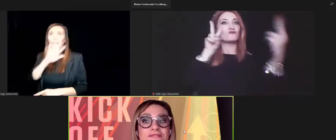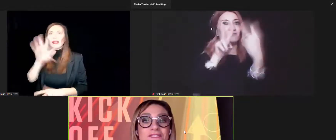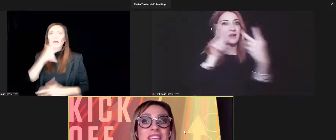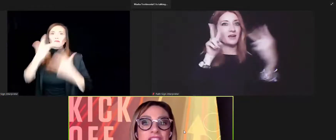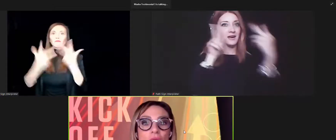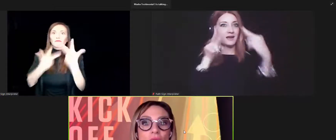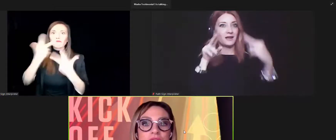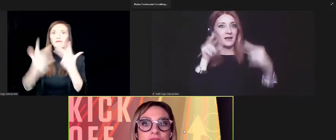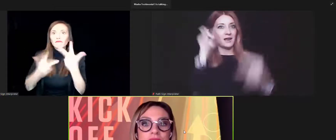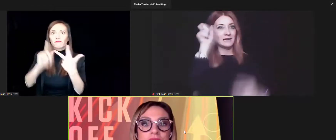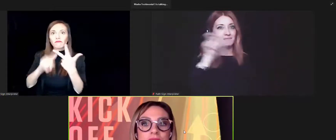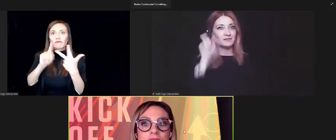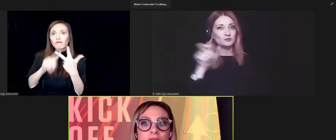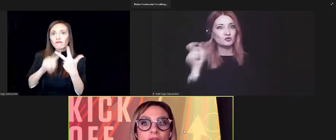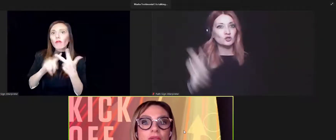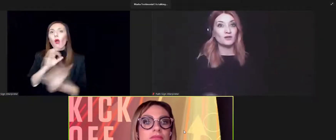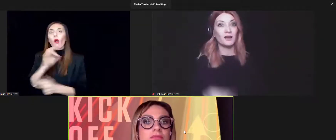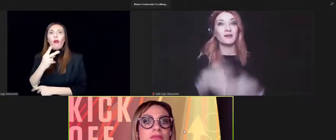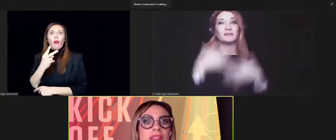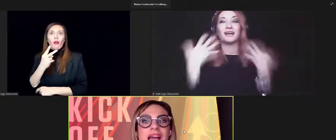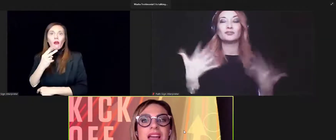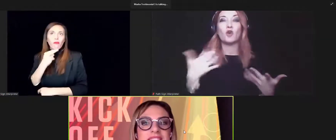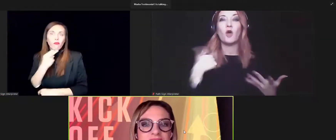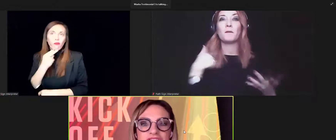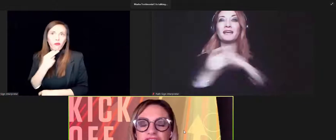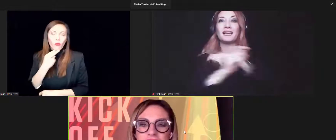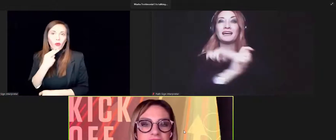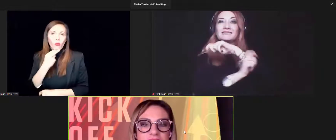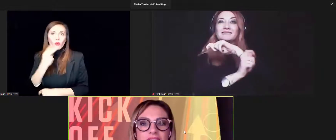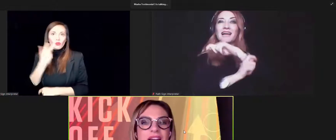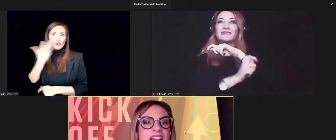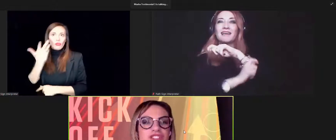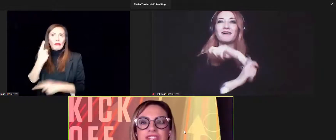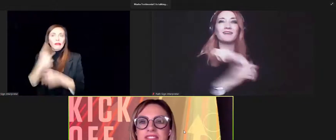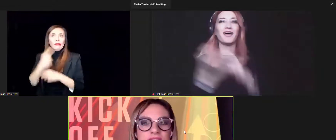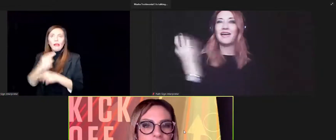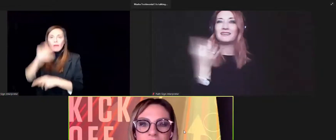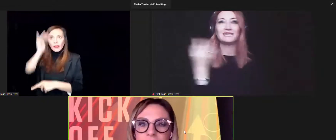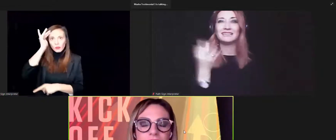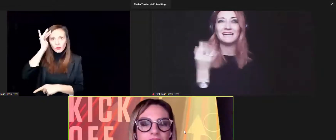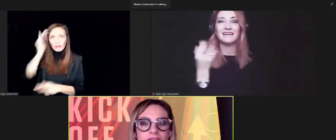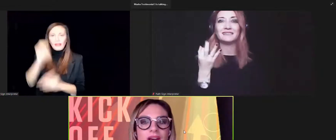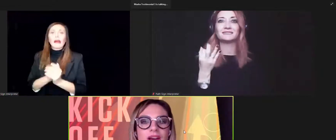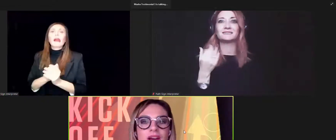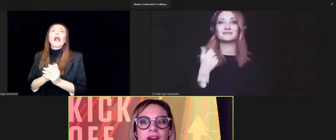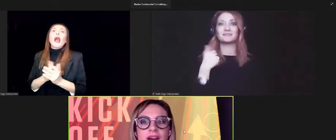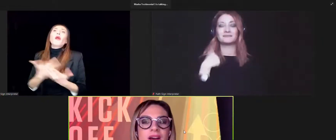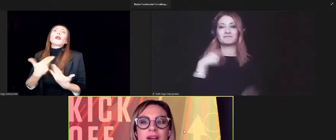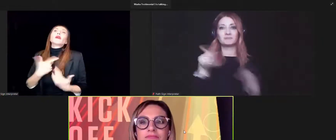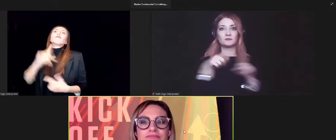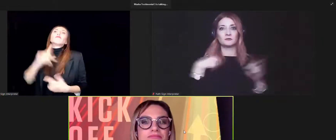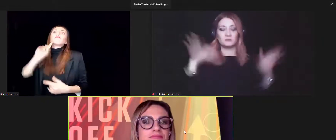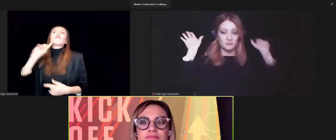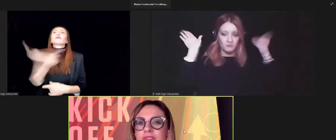on videos, on live sessions, IGTV,